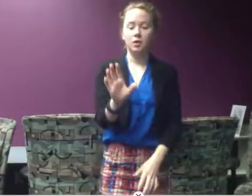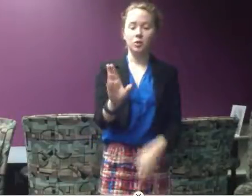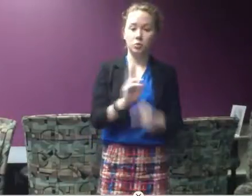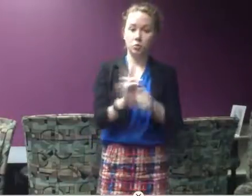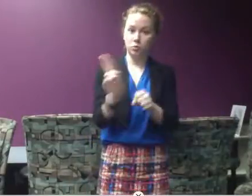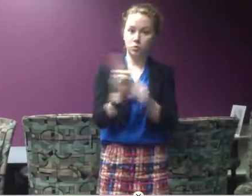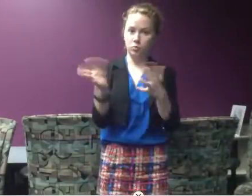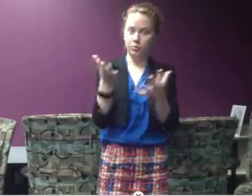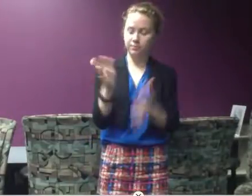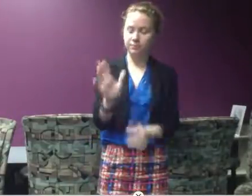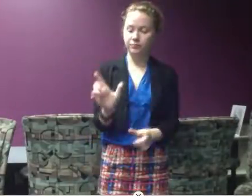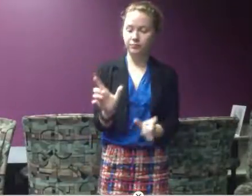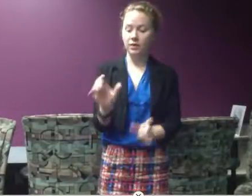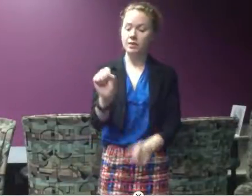you calculate perimeter?